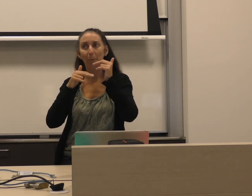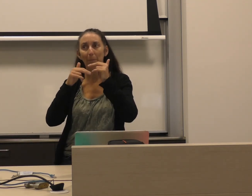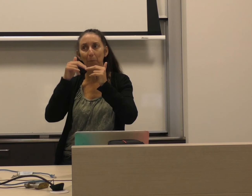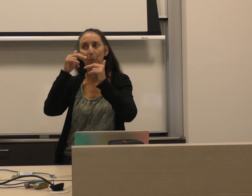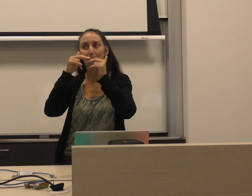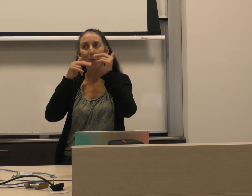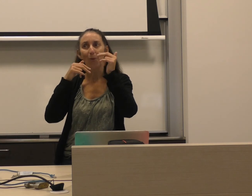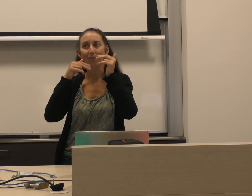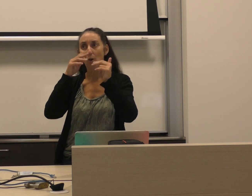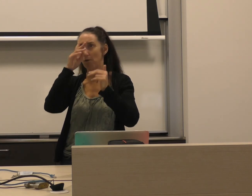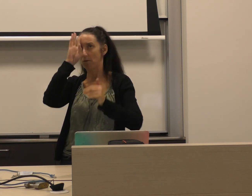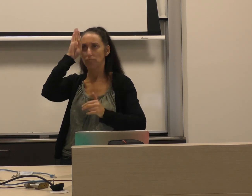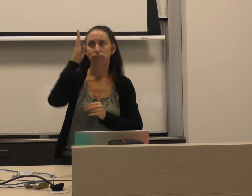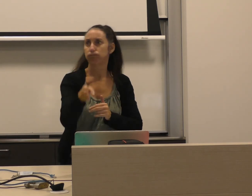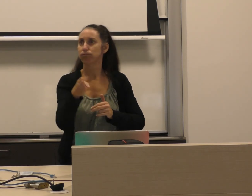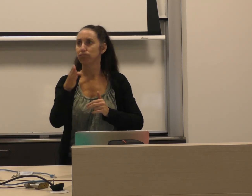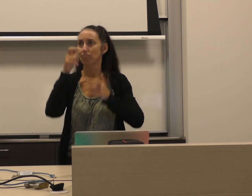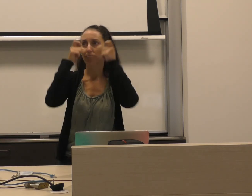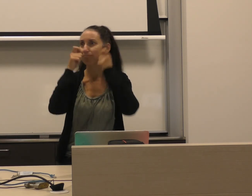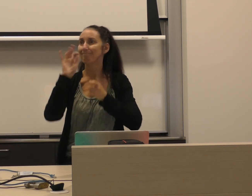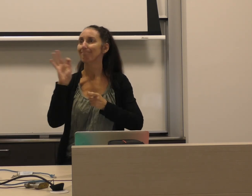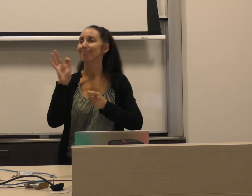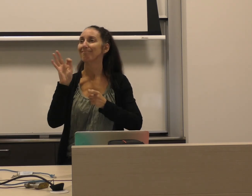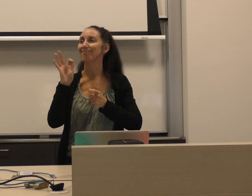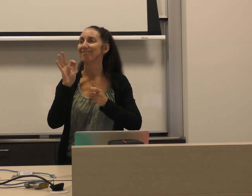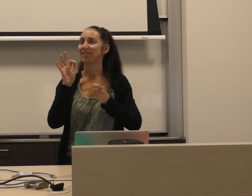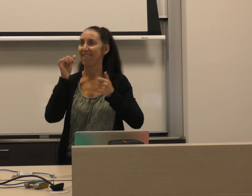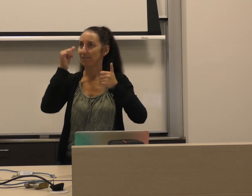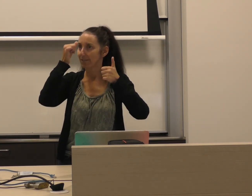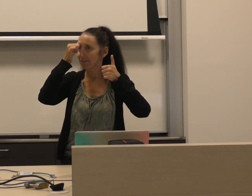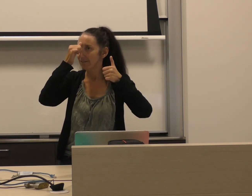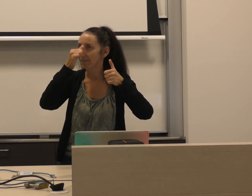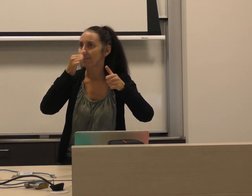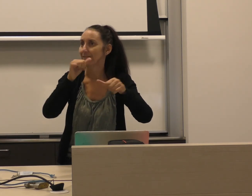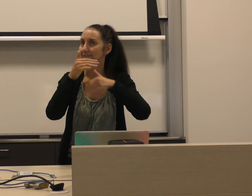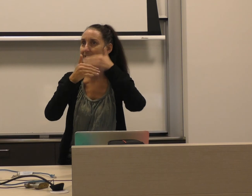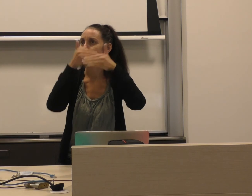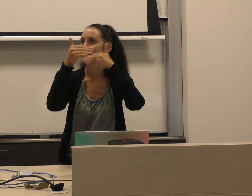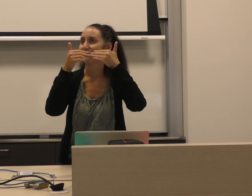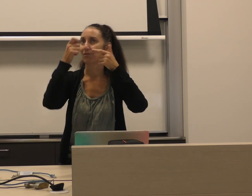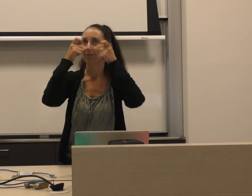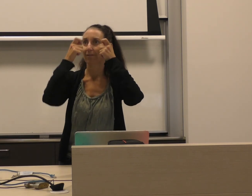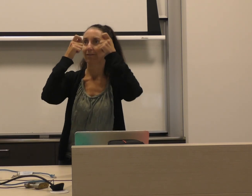language, then their development of non-manual features might be slower than a person who's grown up with